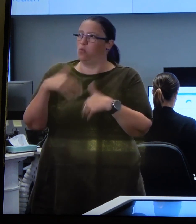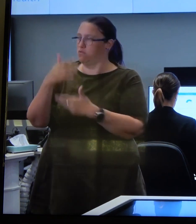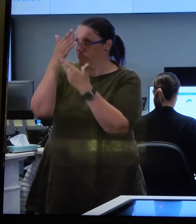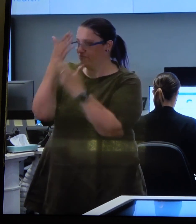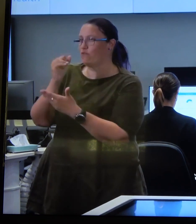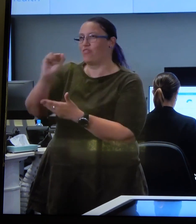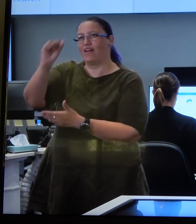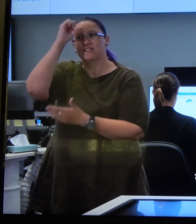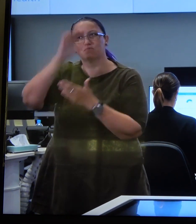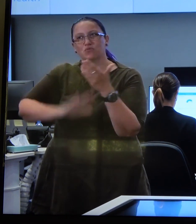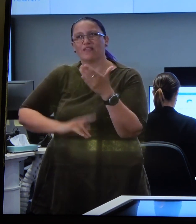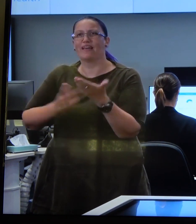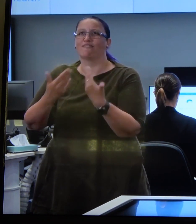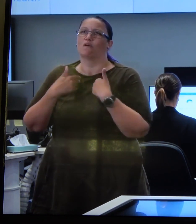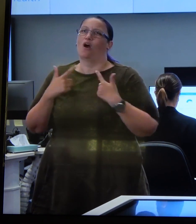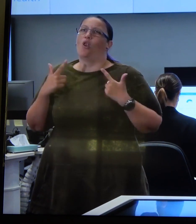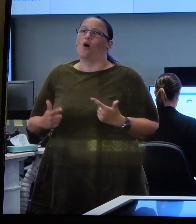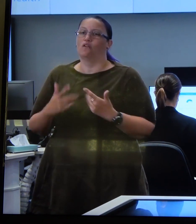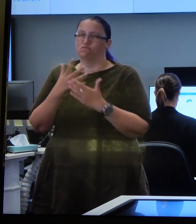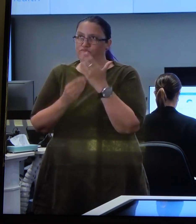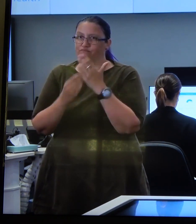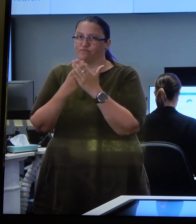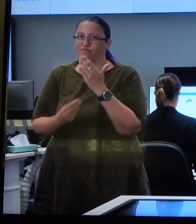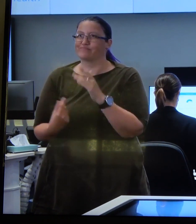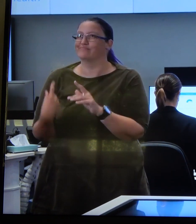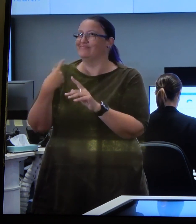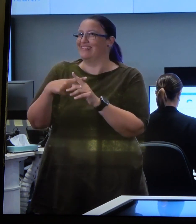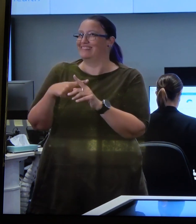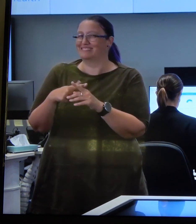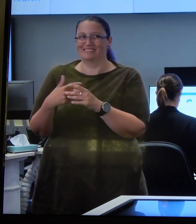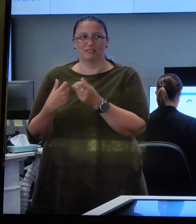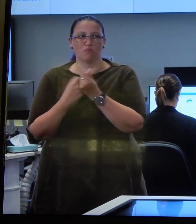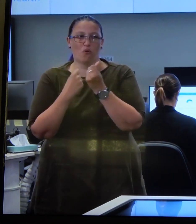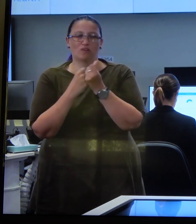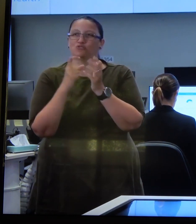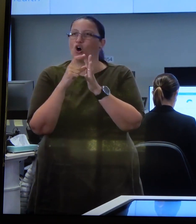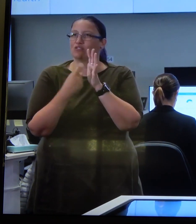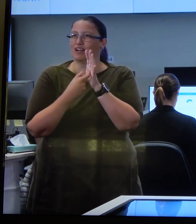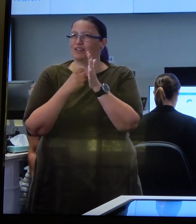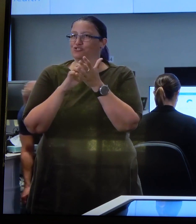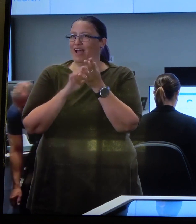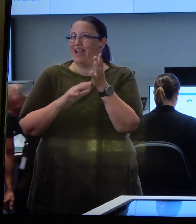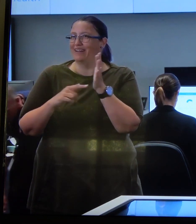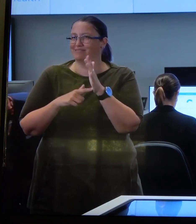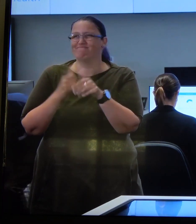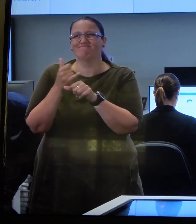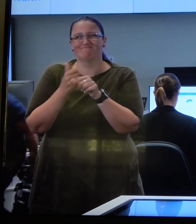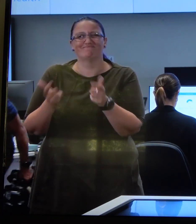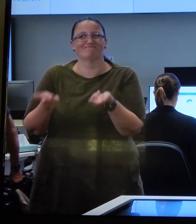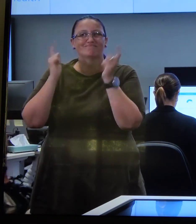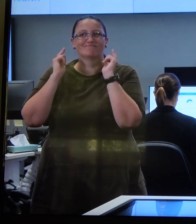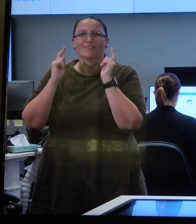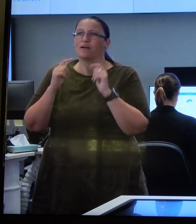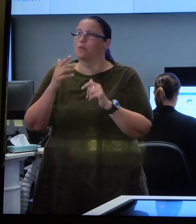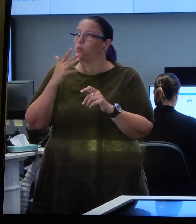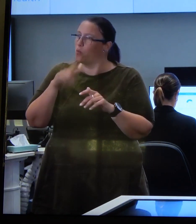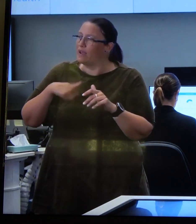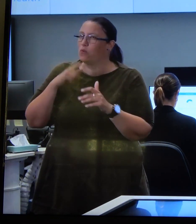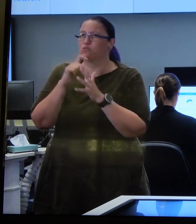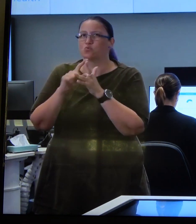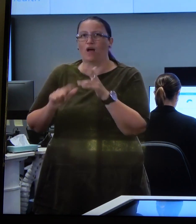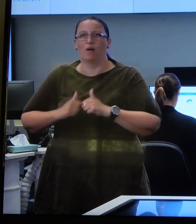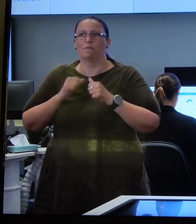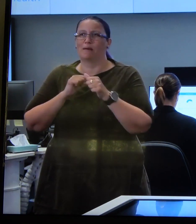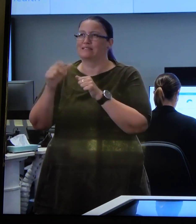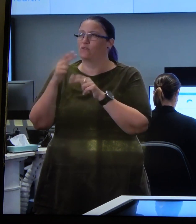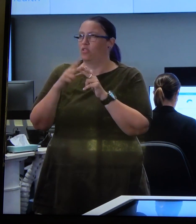deal of resource together with Dr. Chan and others to do the very best for the people, and the people should be confident that